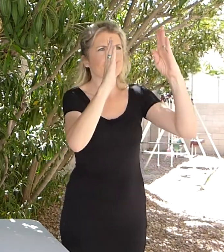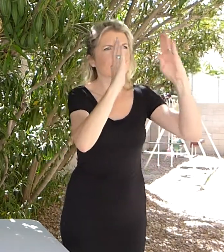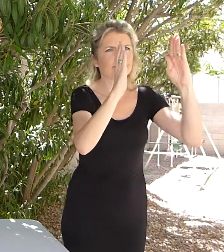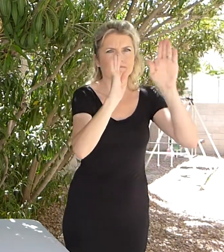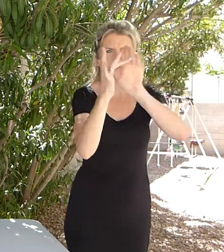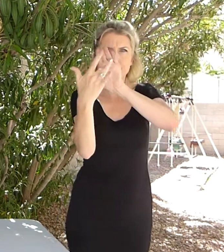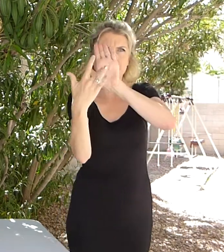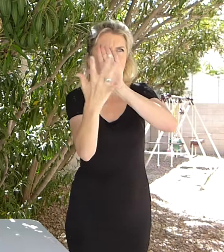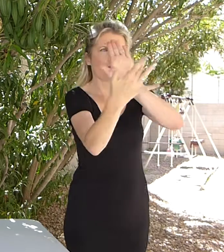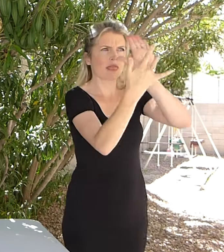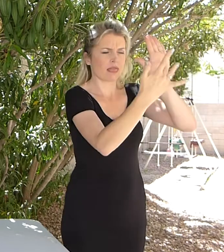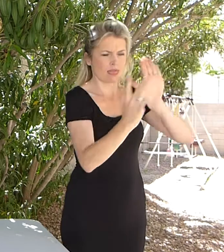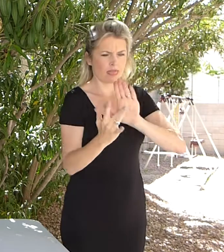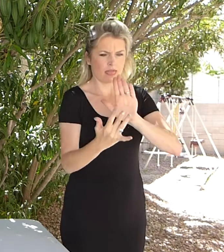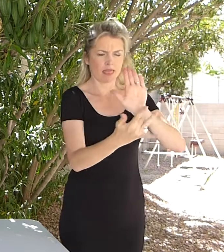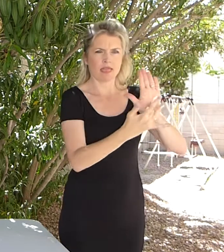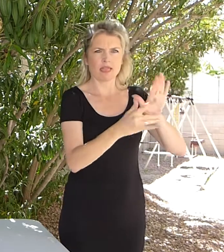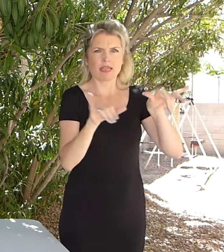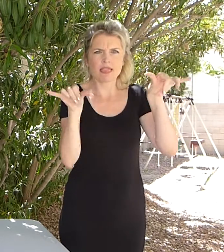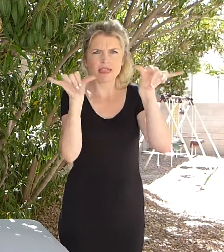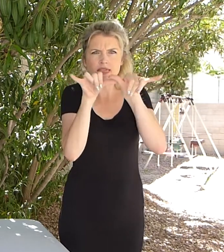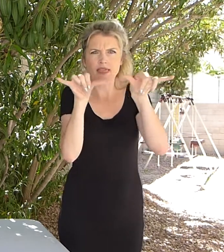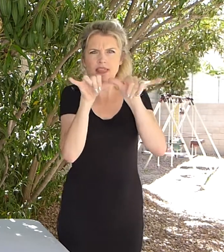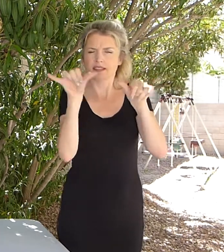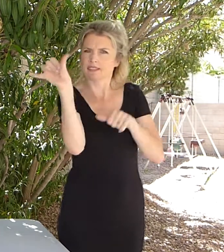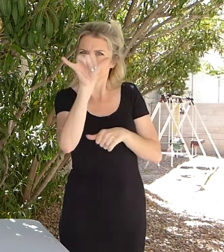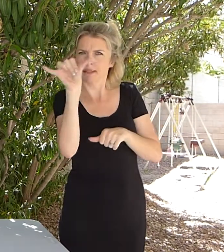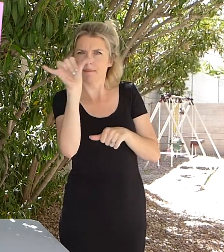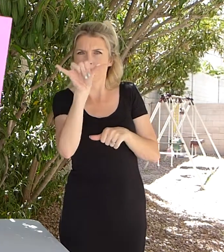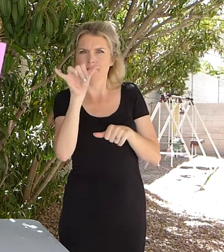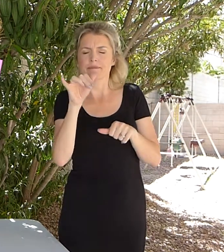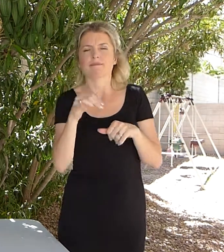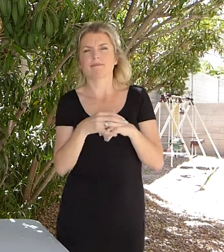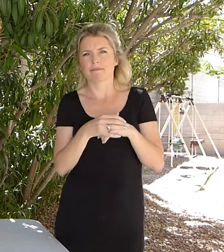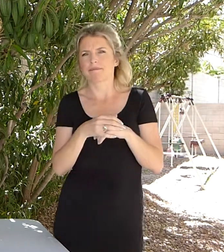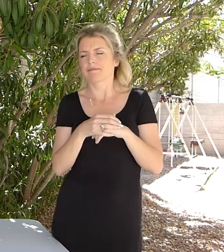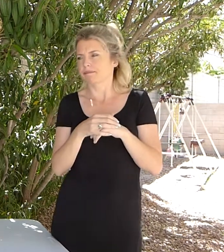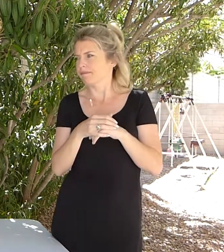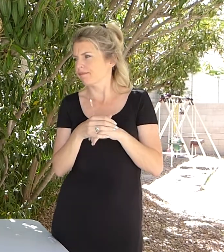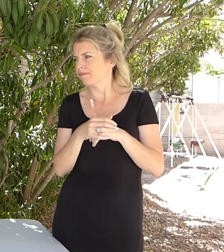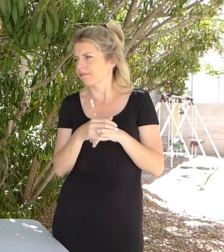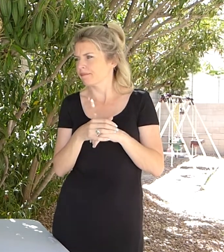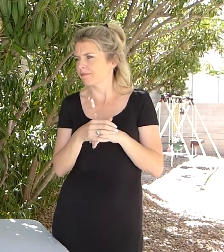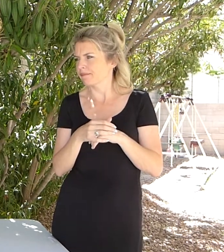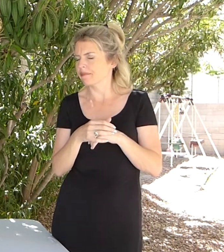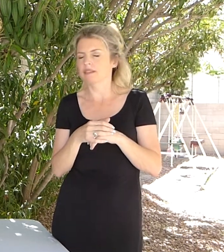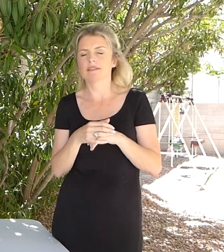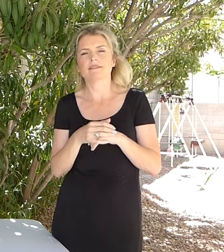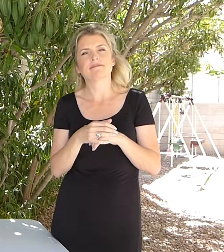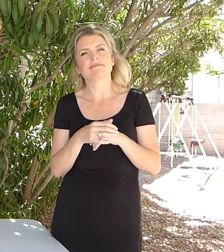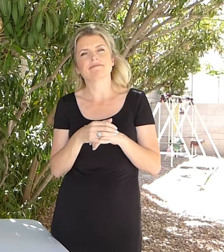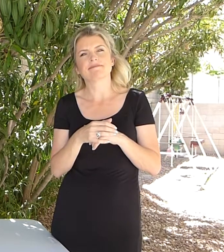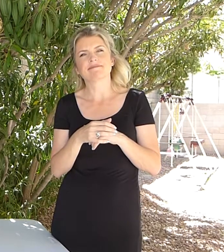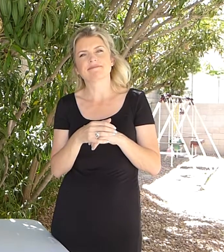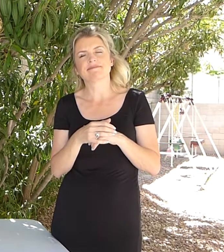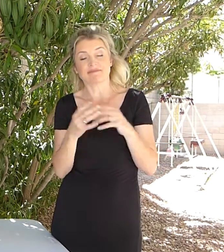your heads about the same distance from the top in all your papers. Okay, so once you do that,